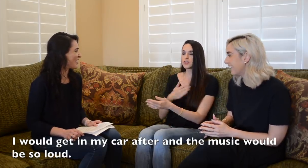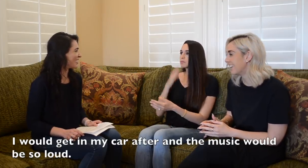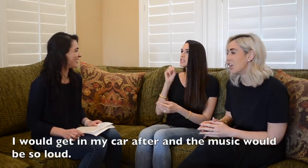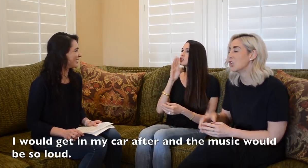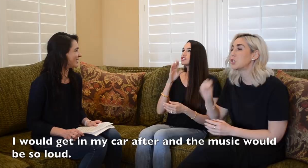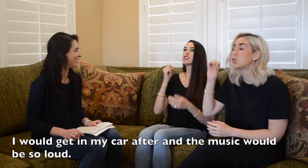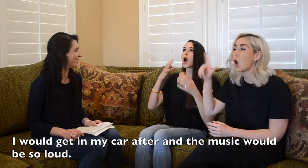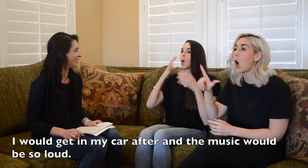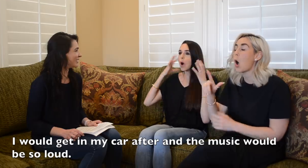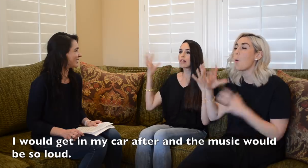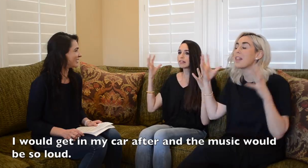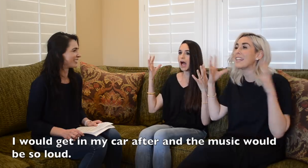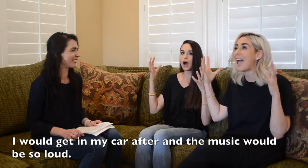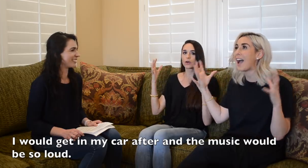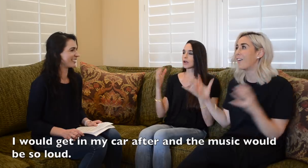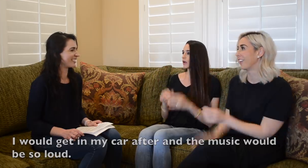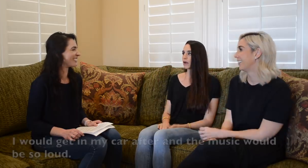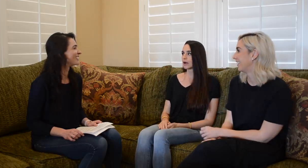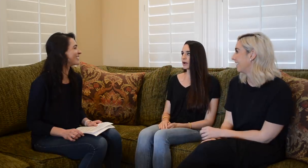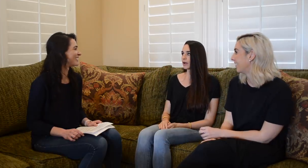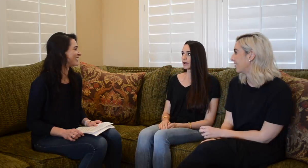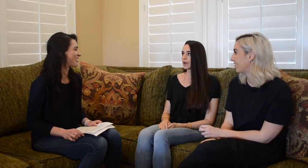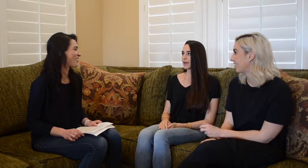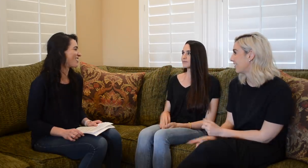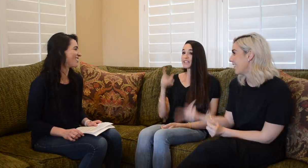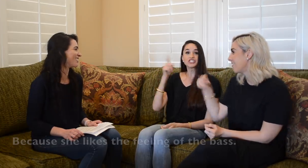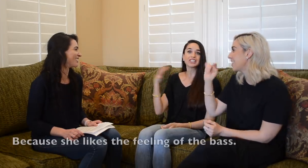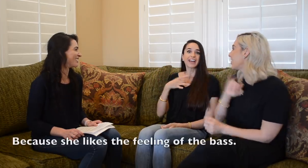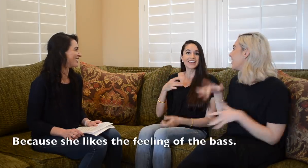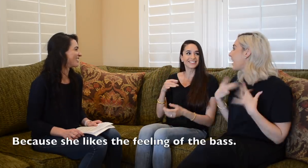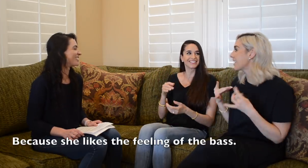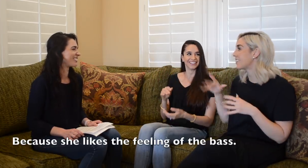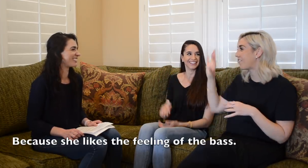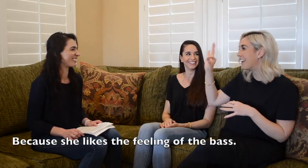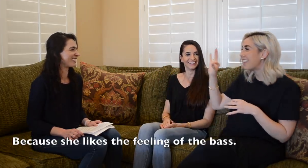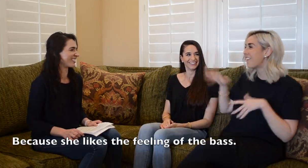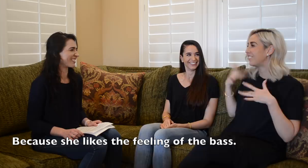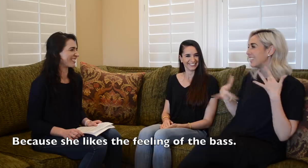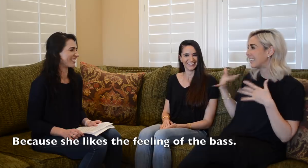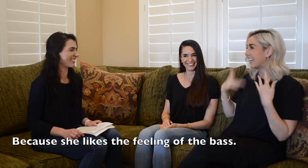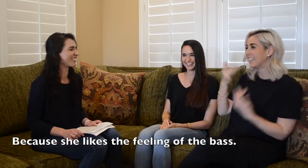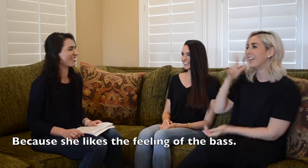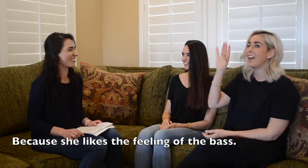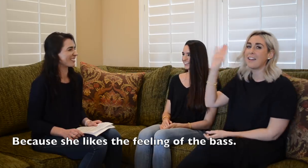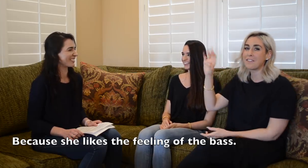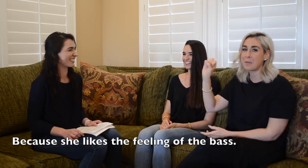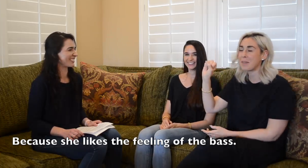be so loud. Because she likes the feeling of the